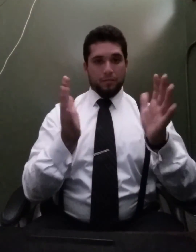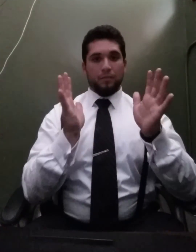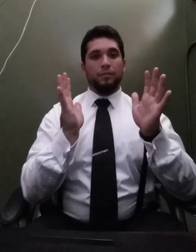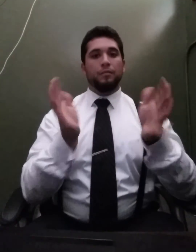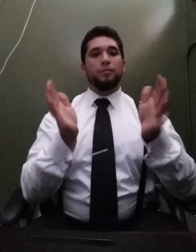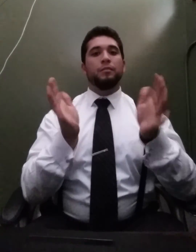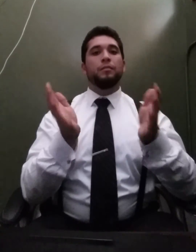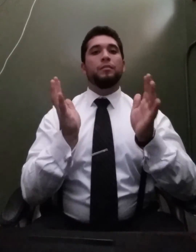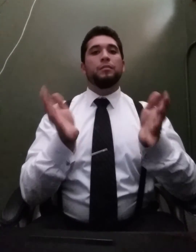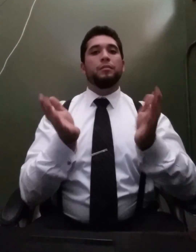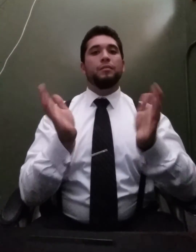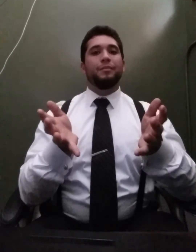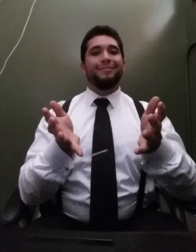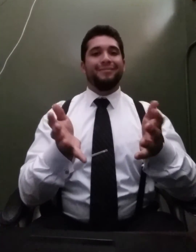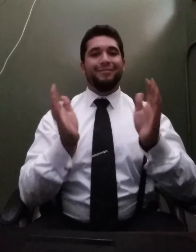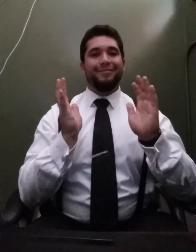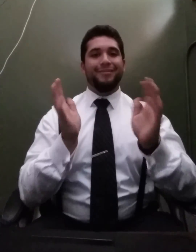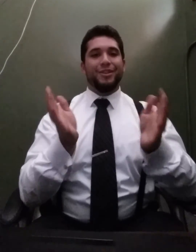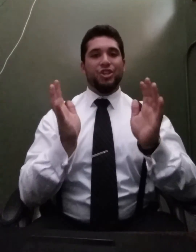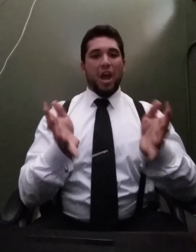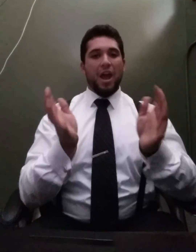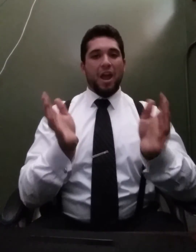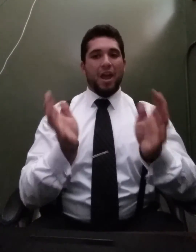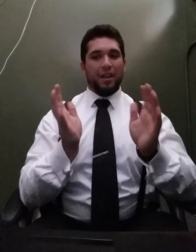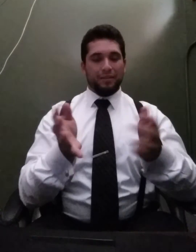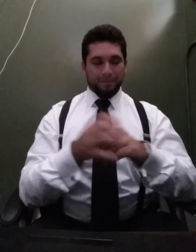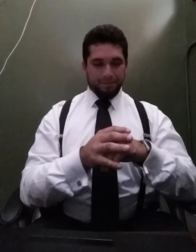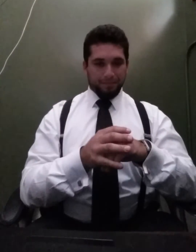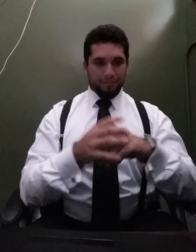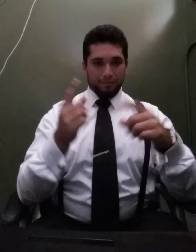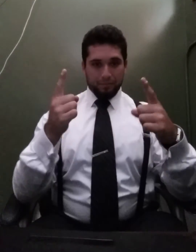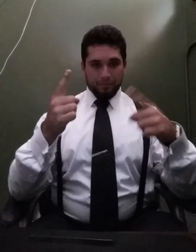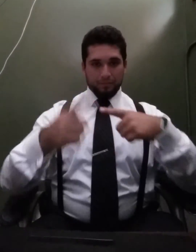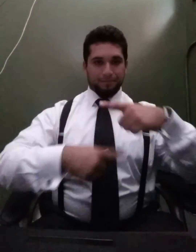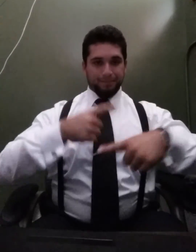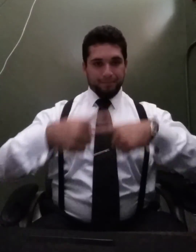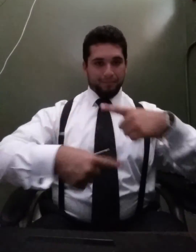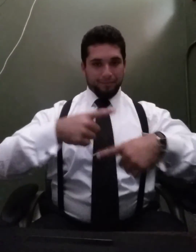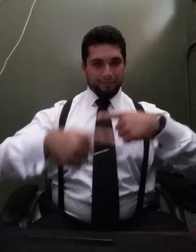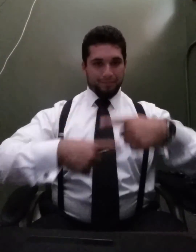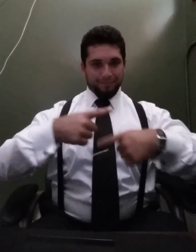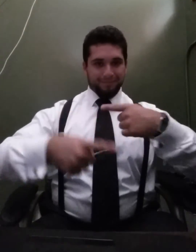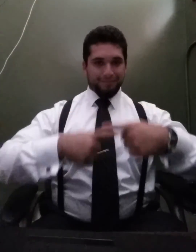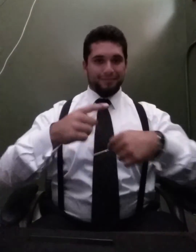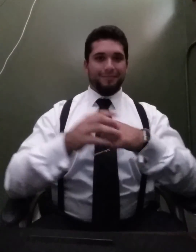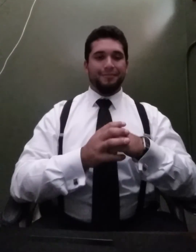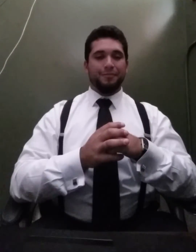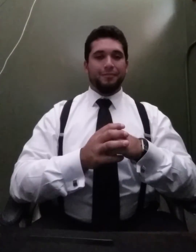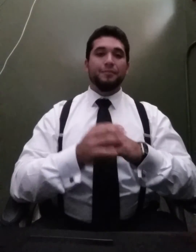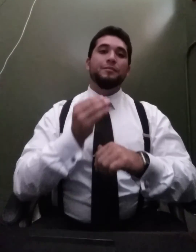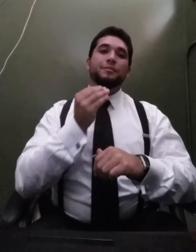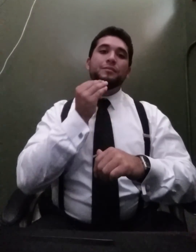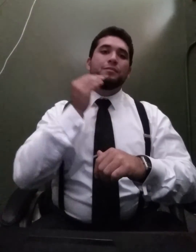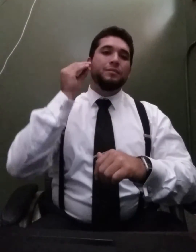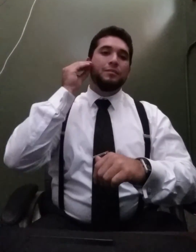Right, which we call the poles, right. A lot of people hear polar and they think, oh, polar bear, that means it's cold. And you know what, it is cold.